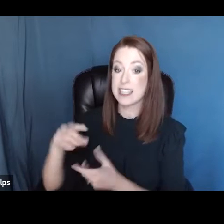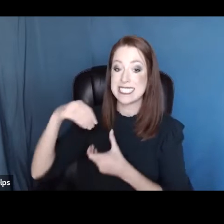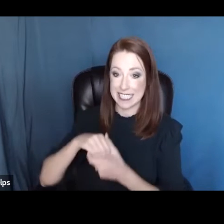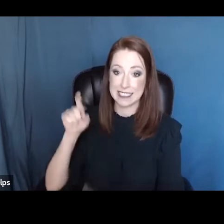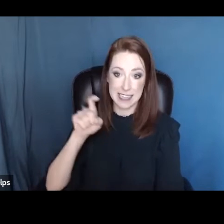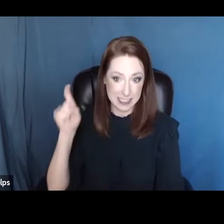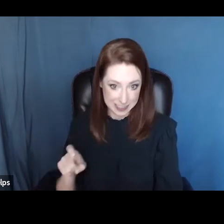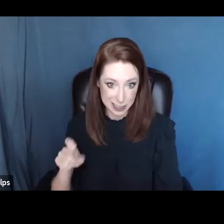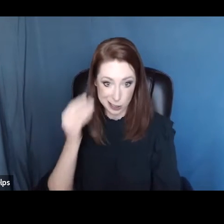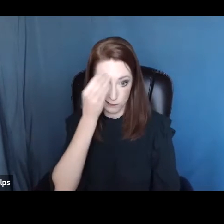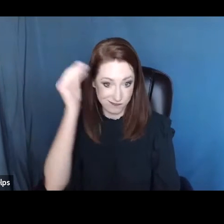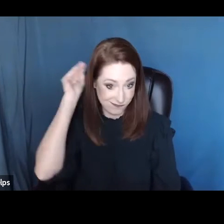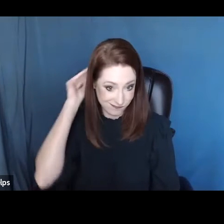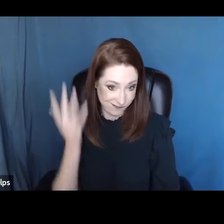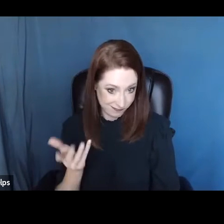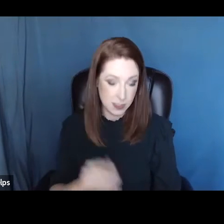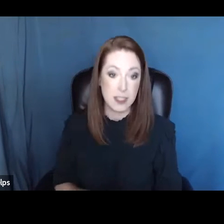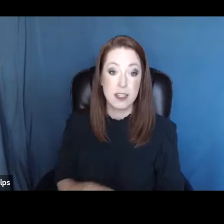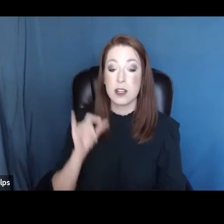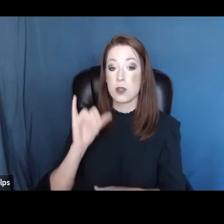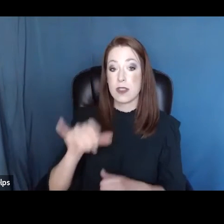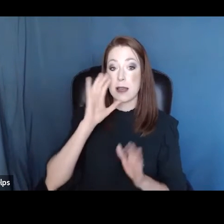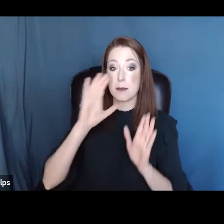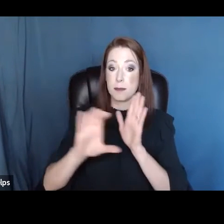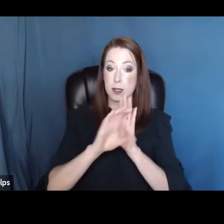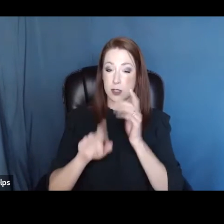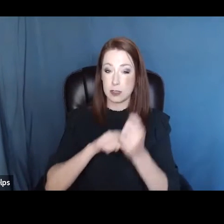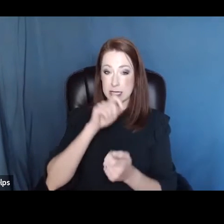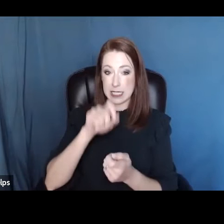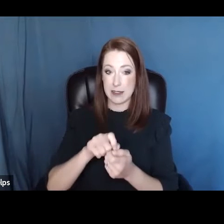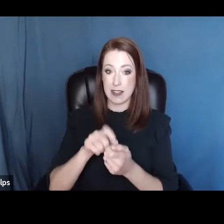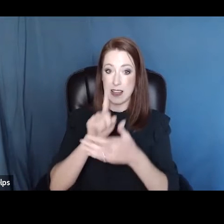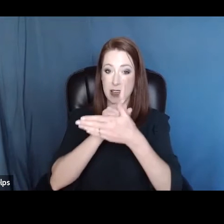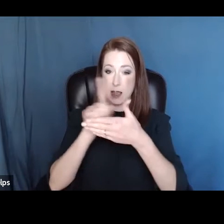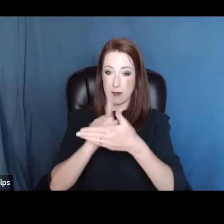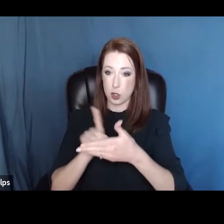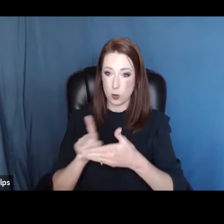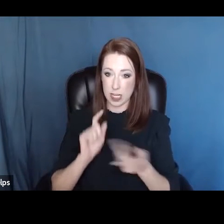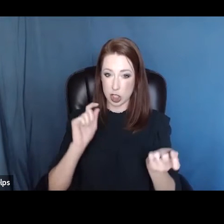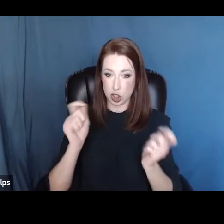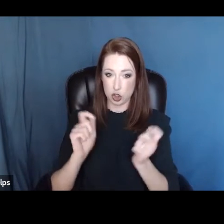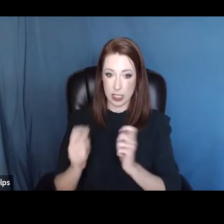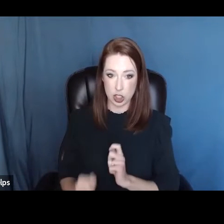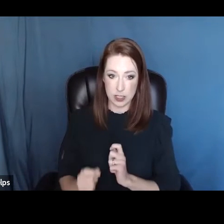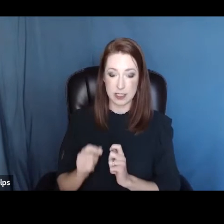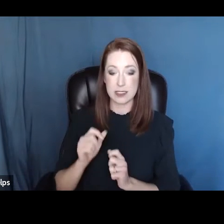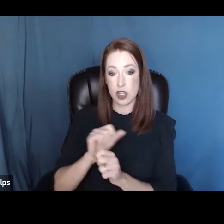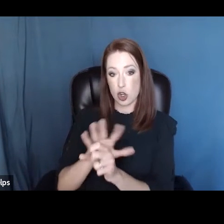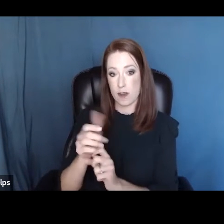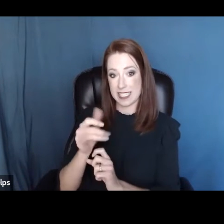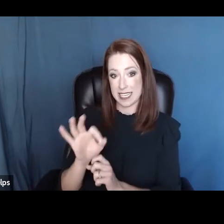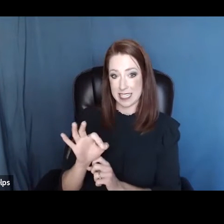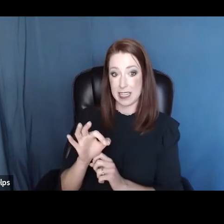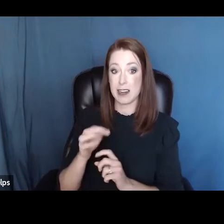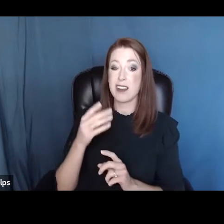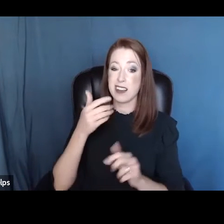will. So this graphic specifically illustrates the change in weekly COVID-19 cases in CMS nursing facilities by county